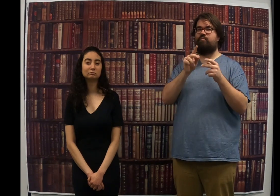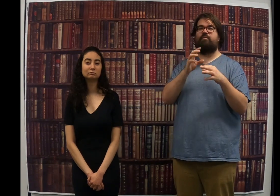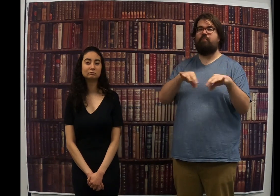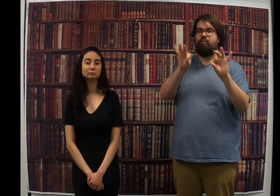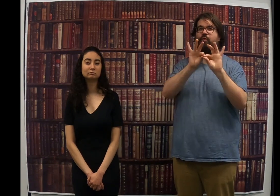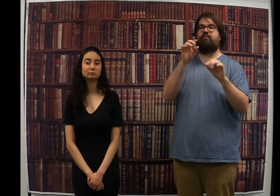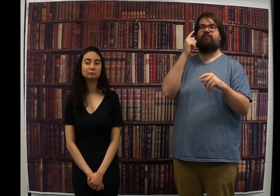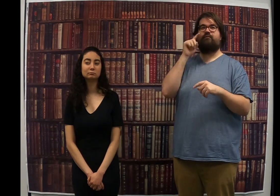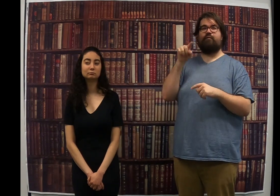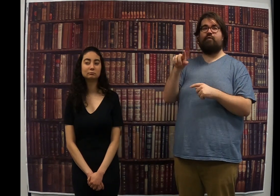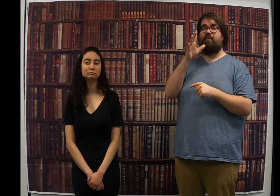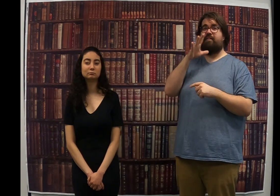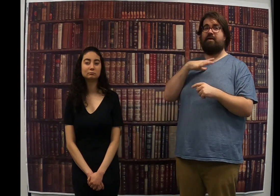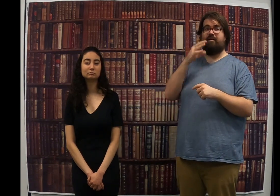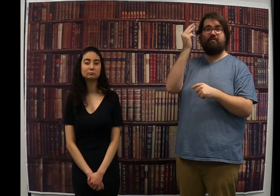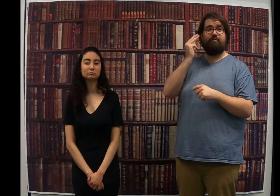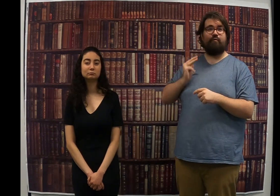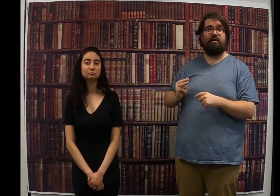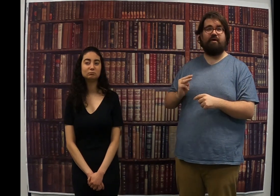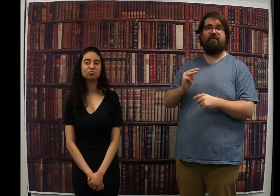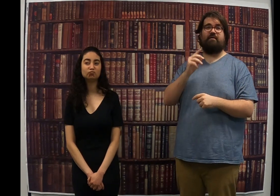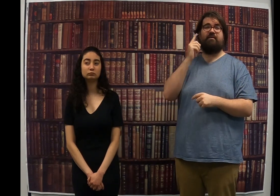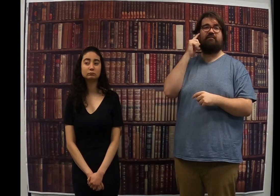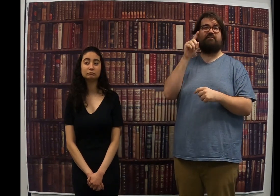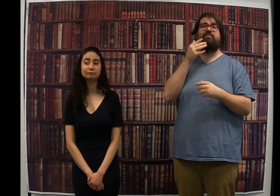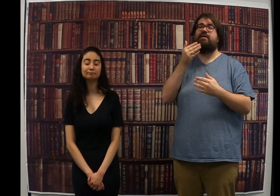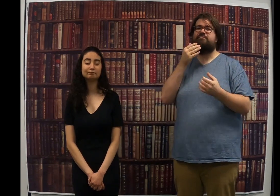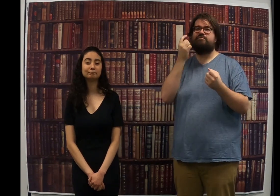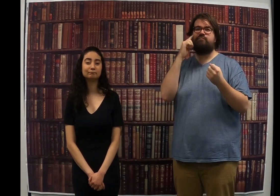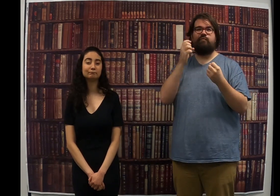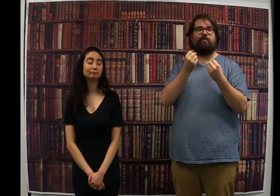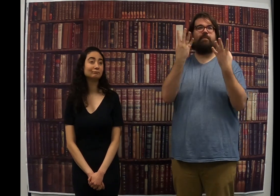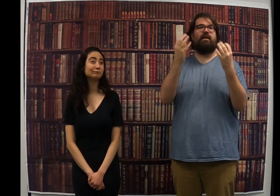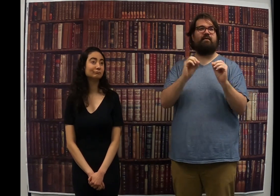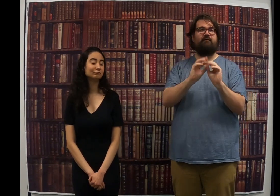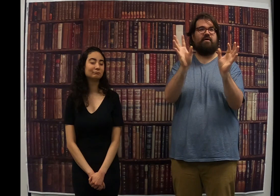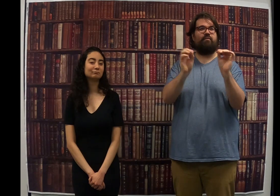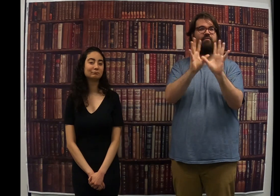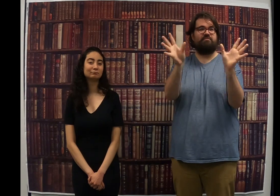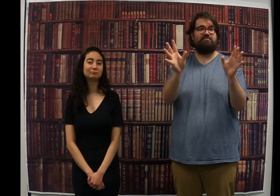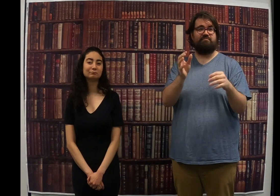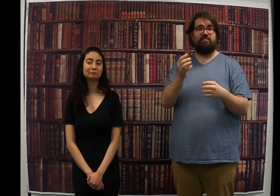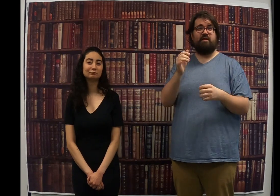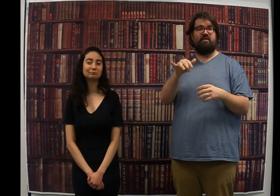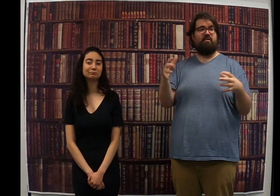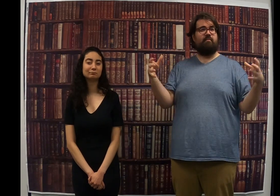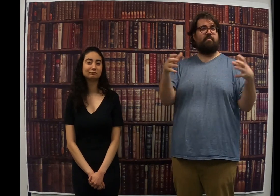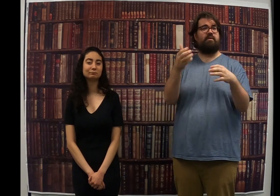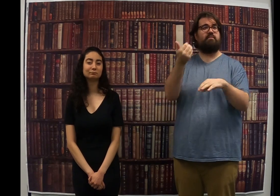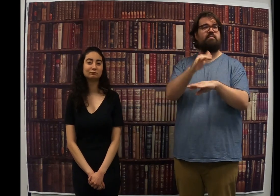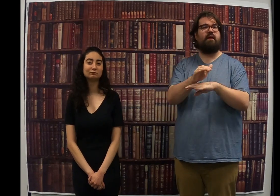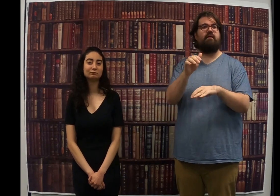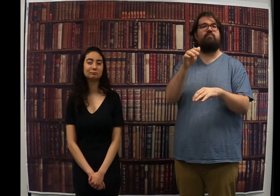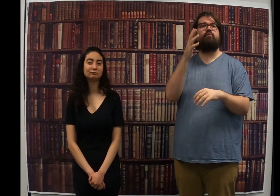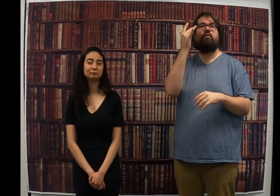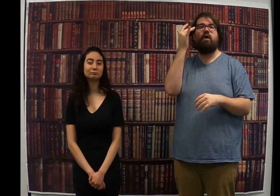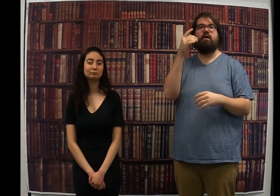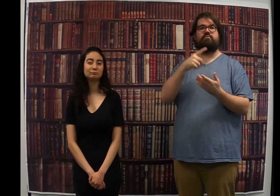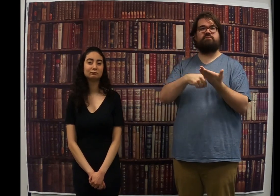thanks to its many fountains. They meet this evening to discuss the revitalization of our house and your